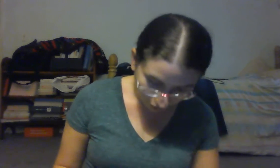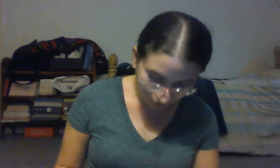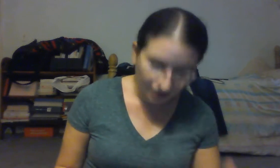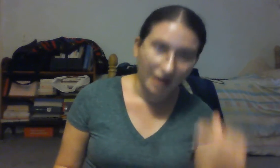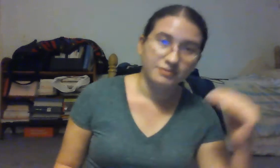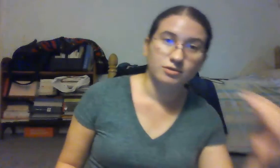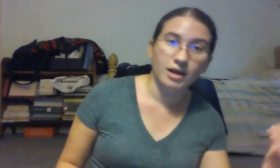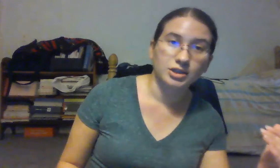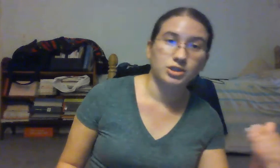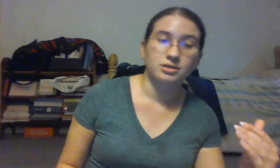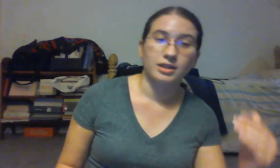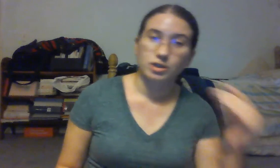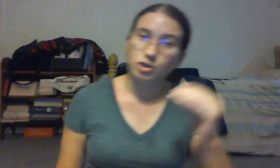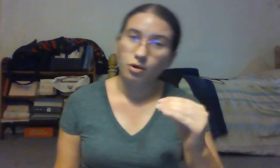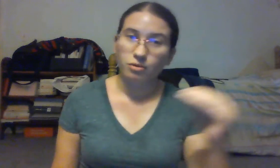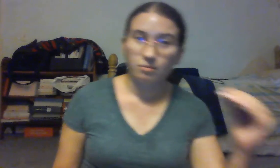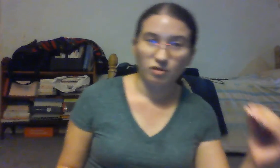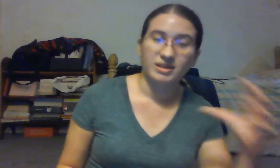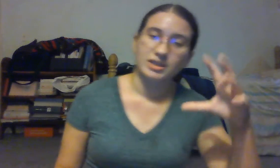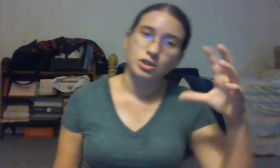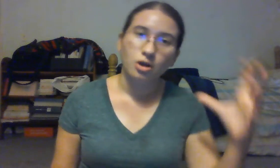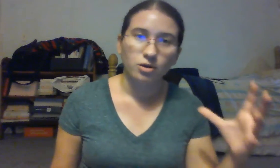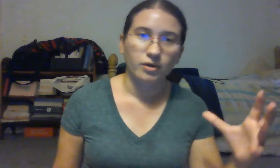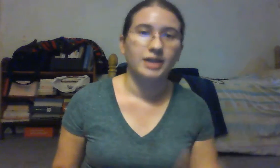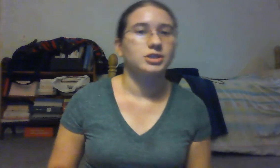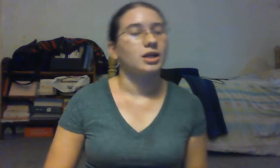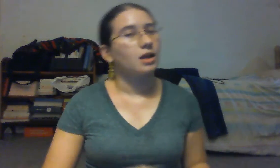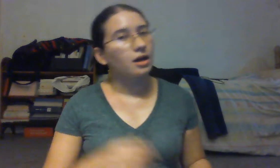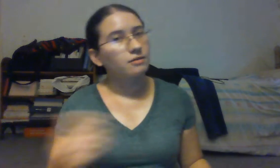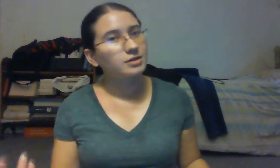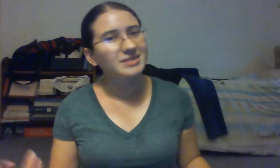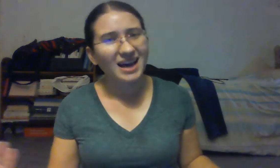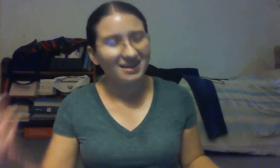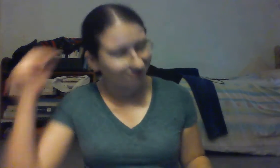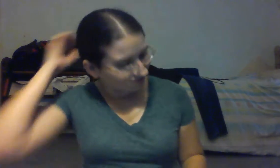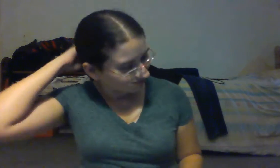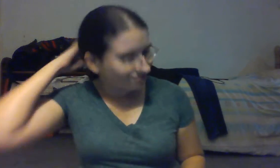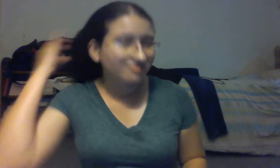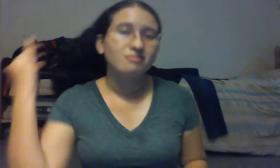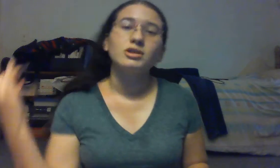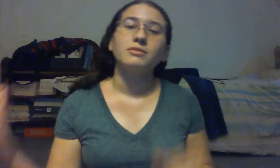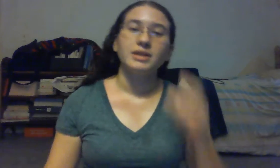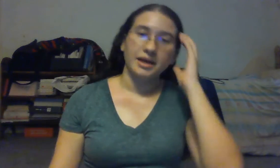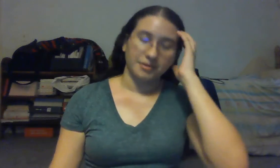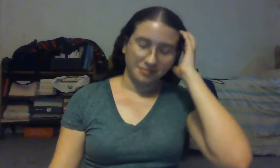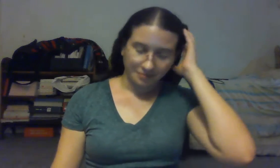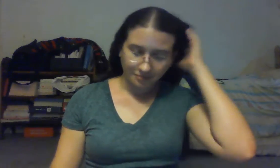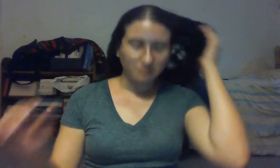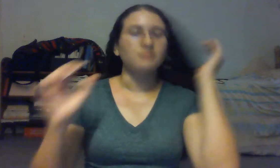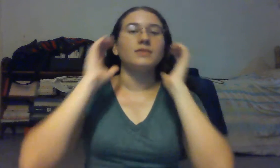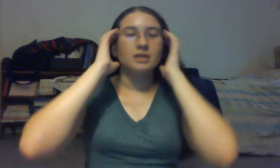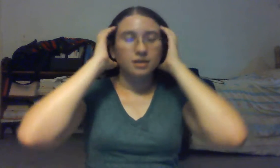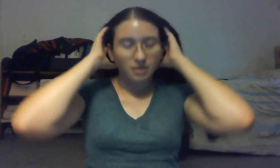verbs that have direction, that show the movement, that show location, and other verbs, we don't really care. Oh, I